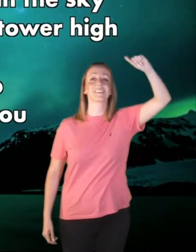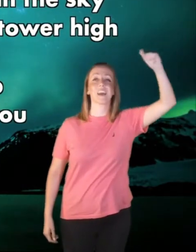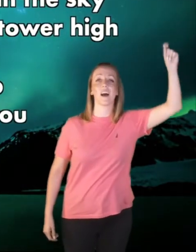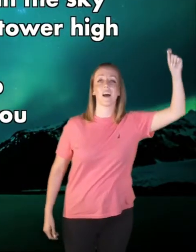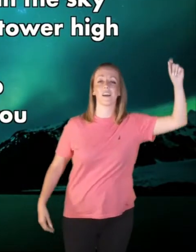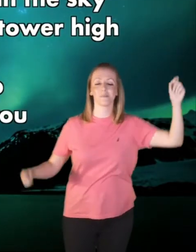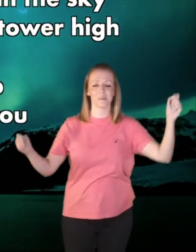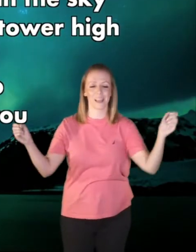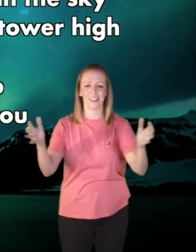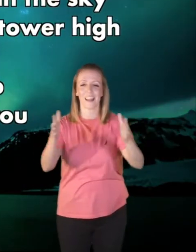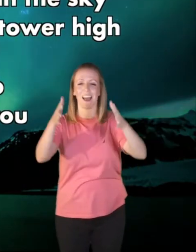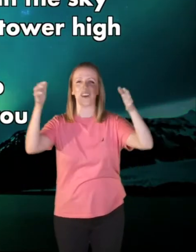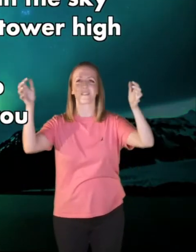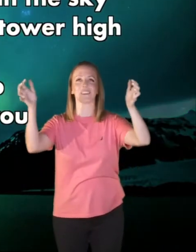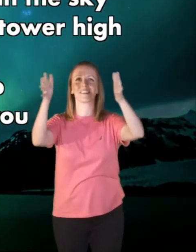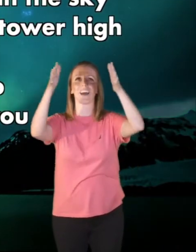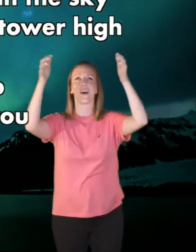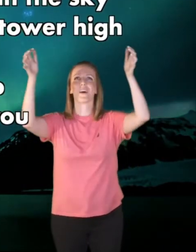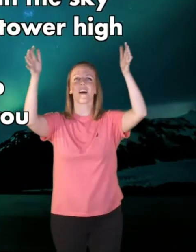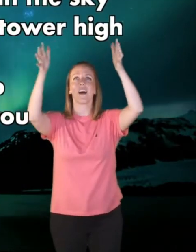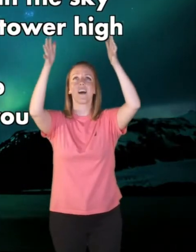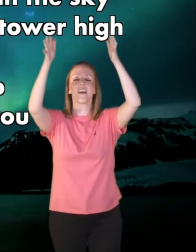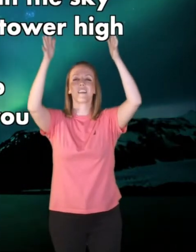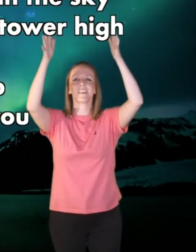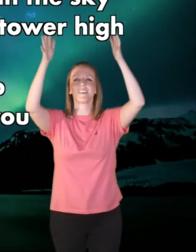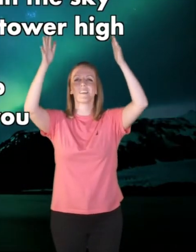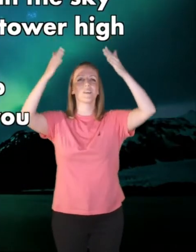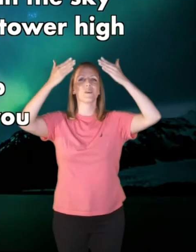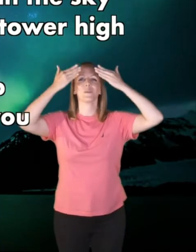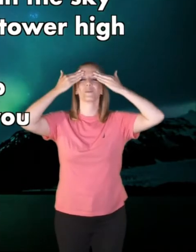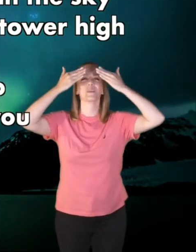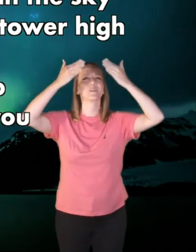in the sky, made the clouds a tower high.